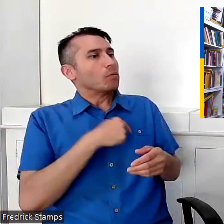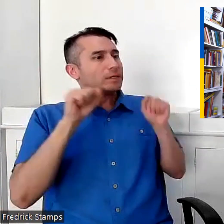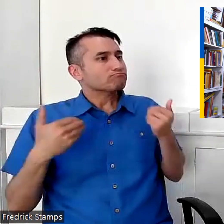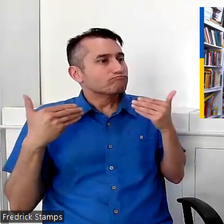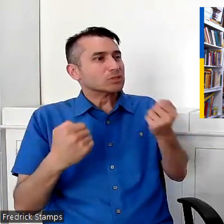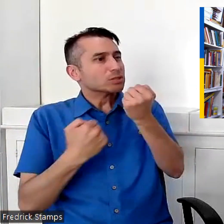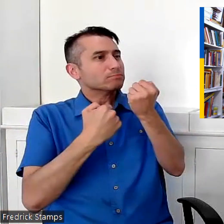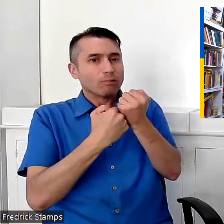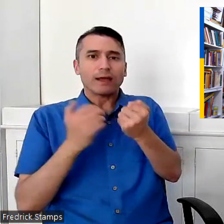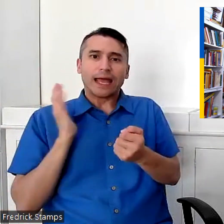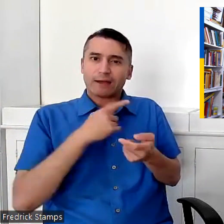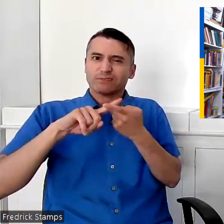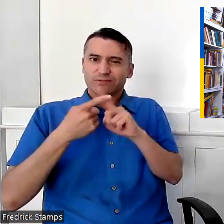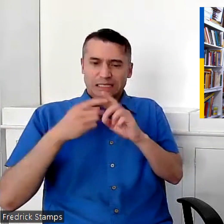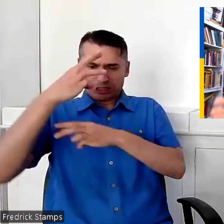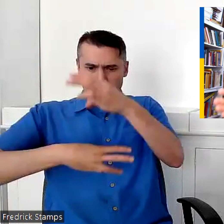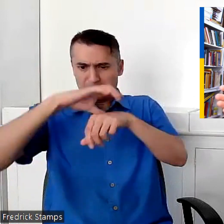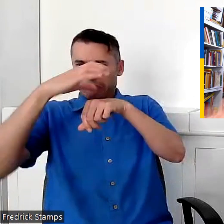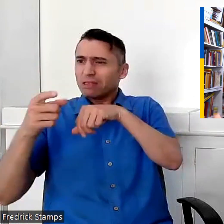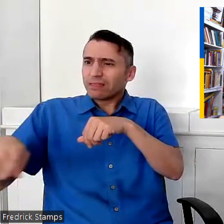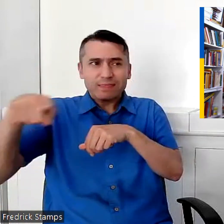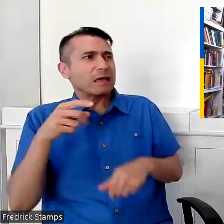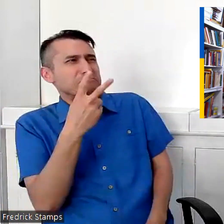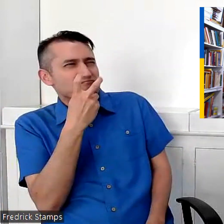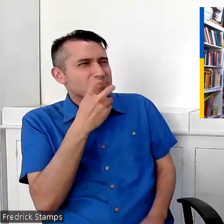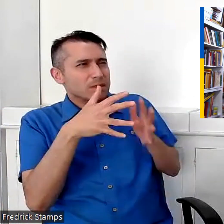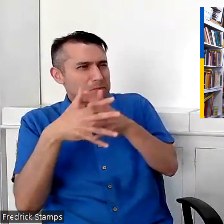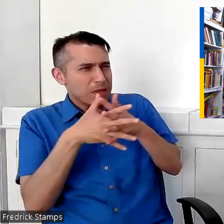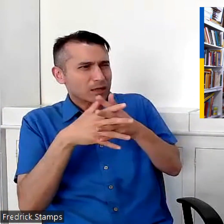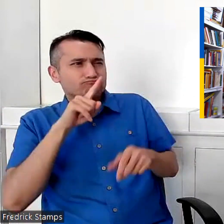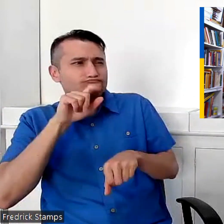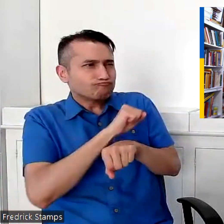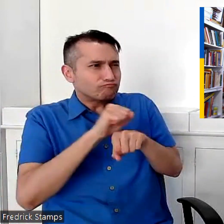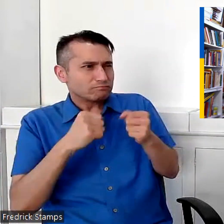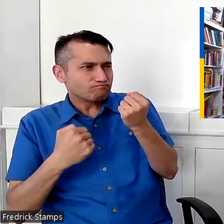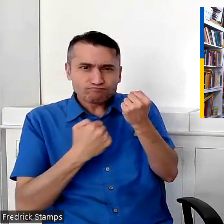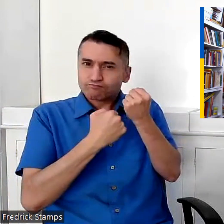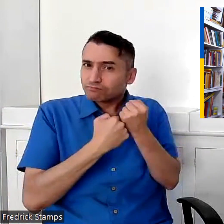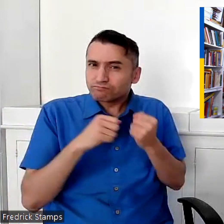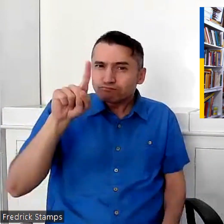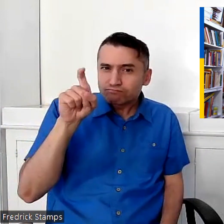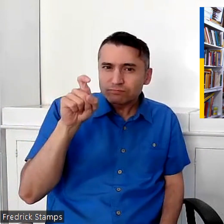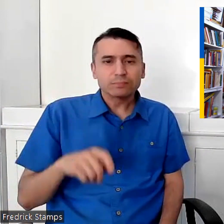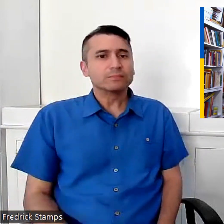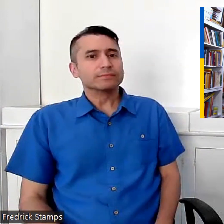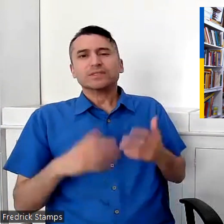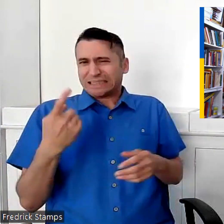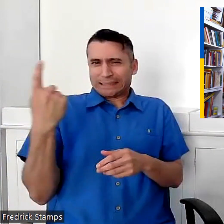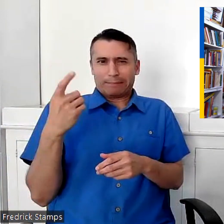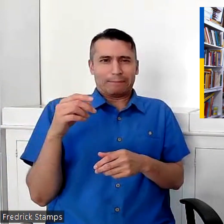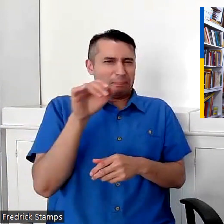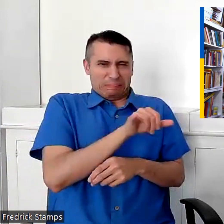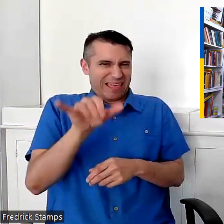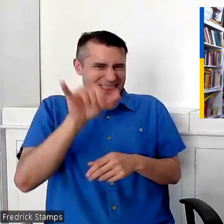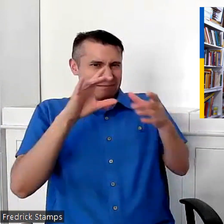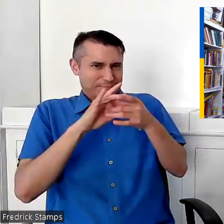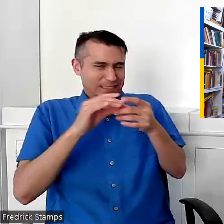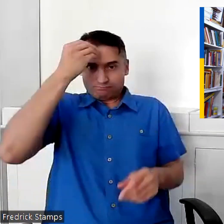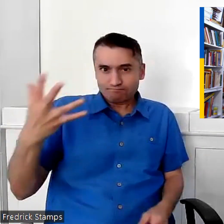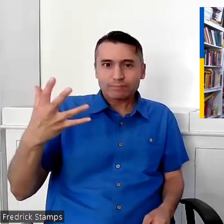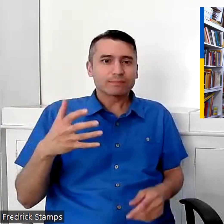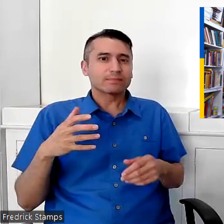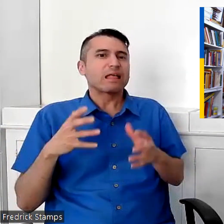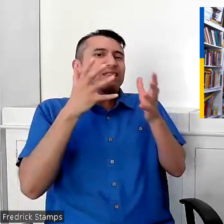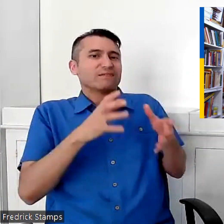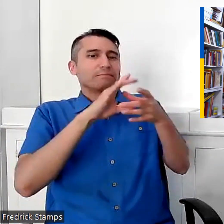so that we can support our allies around the world who are questioning whether the United States will be faithful," or some equivalent